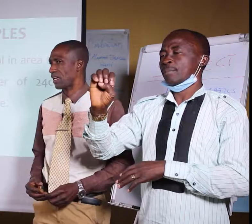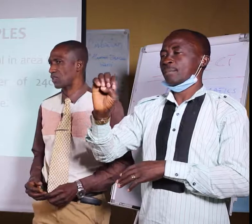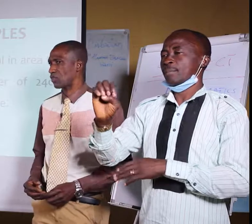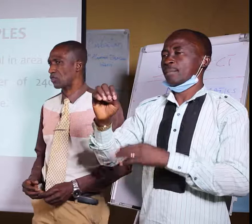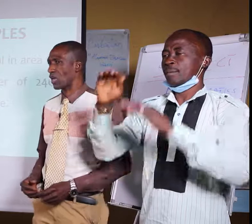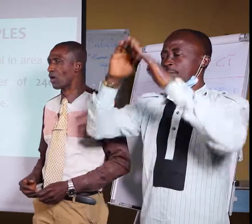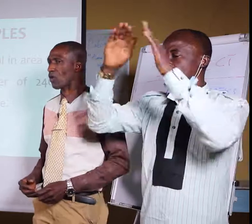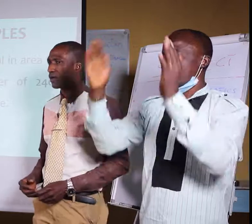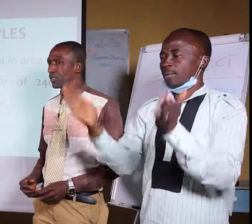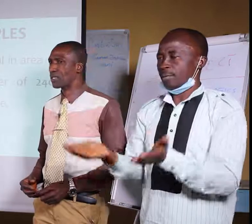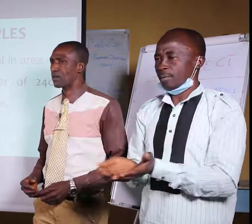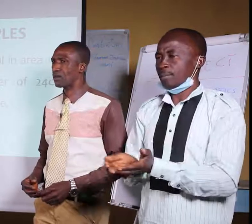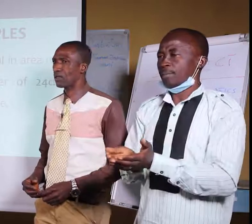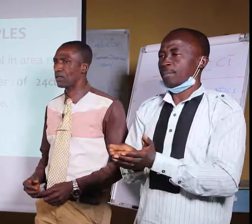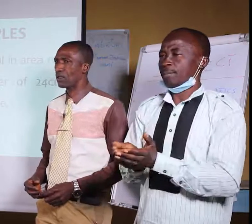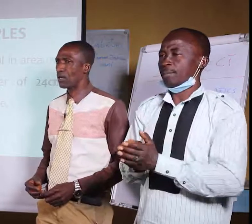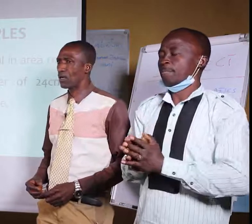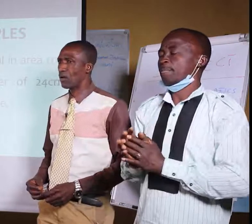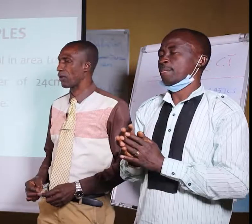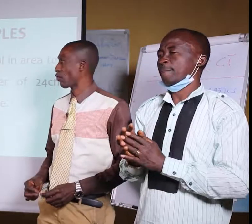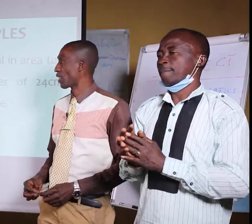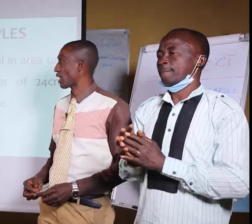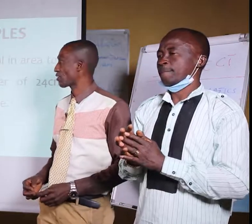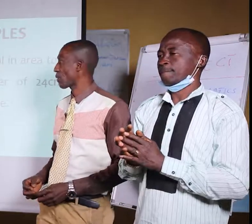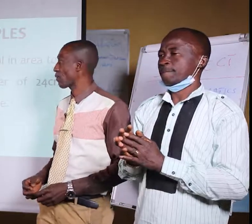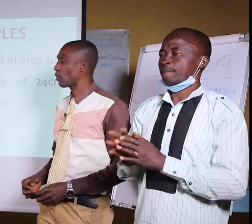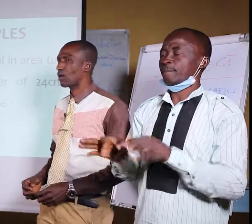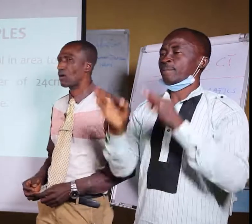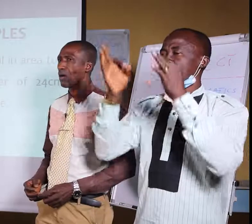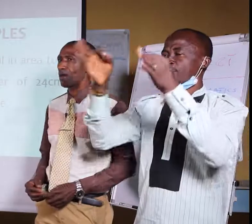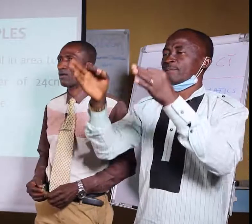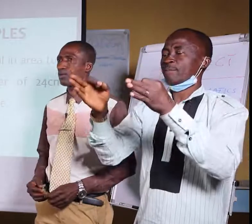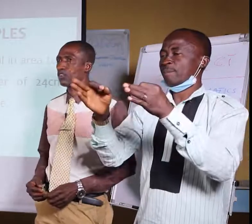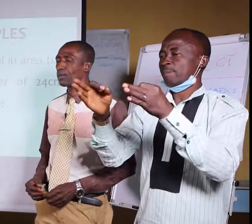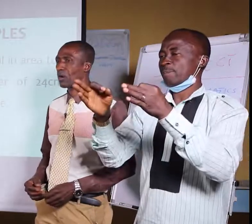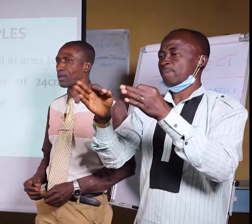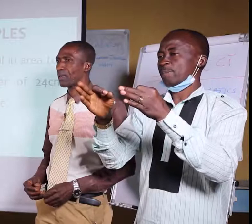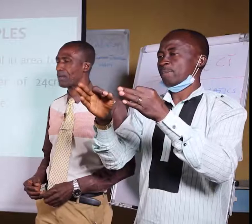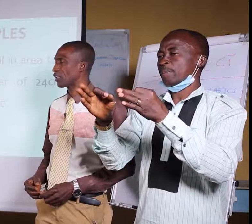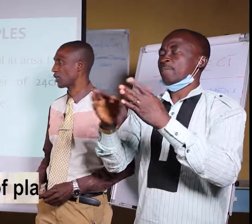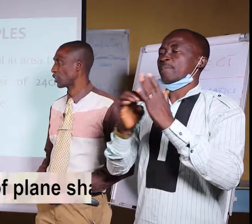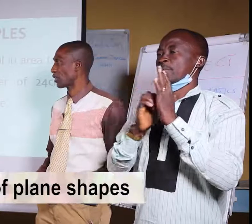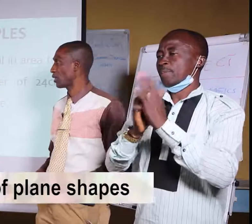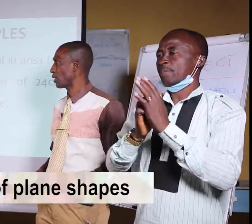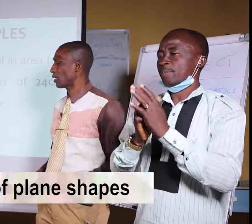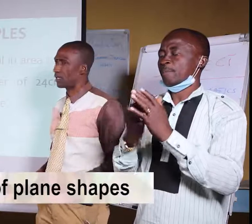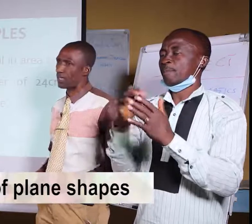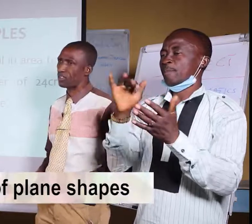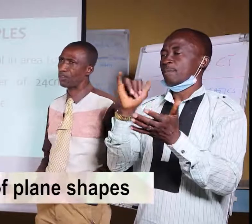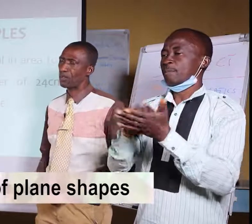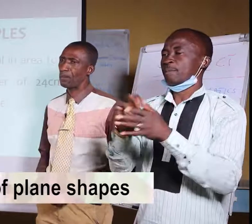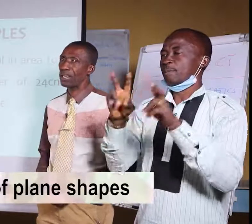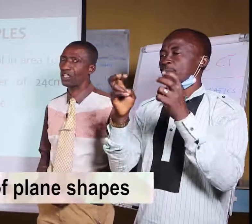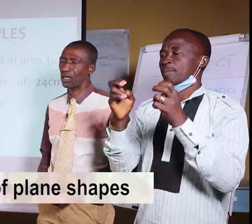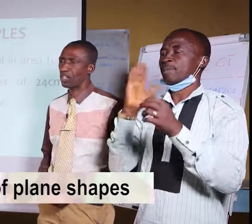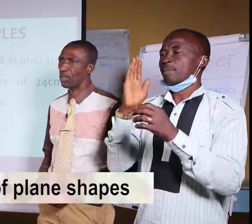I said today we are continuing with further example of our subtopic in measuration, that